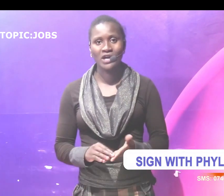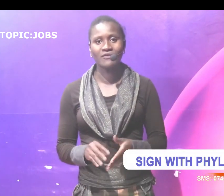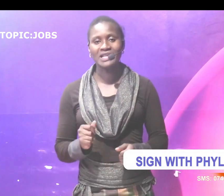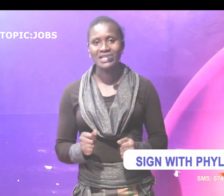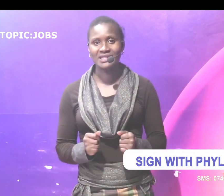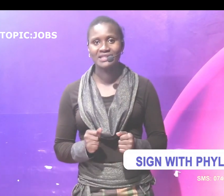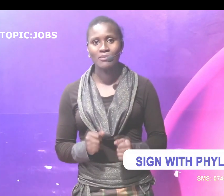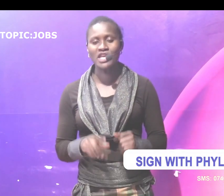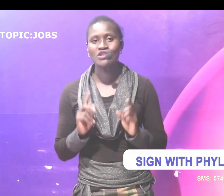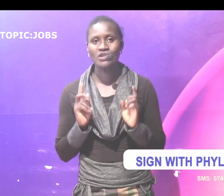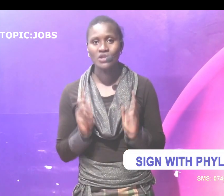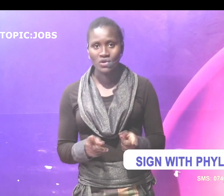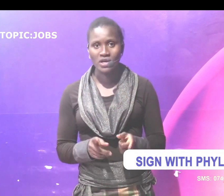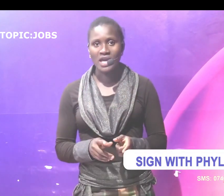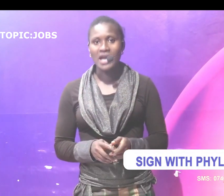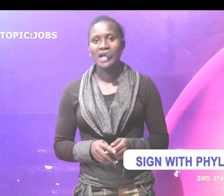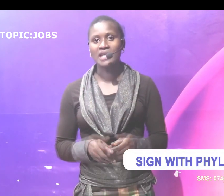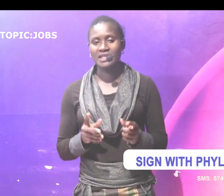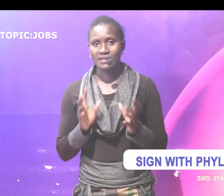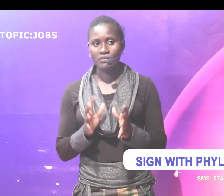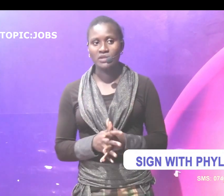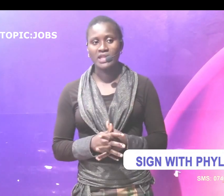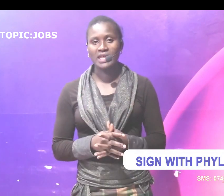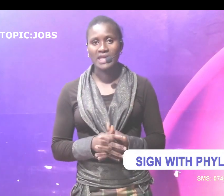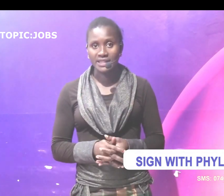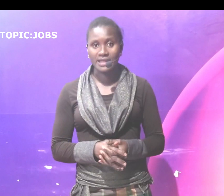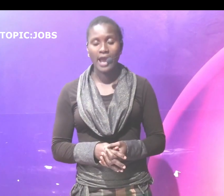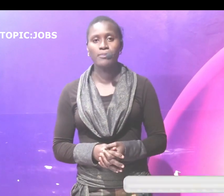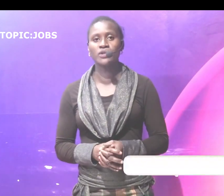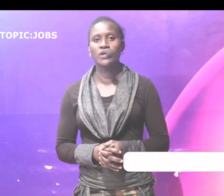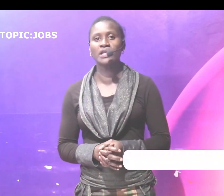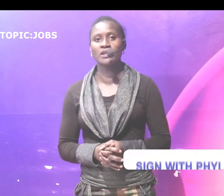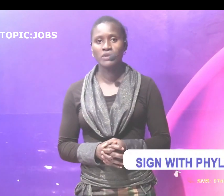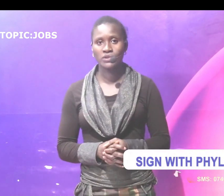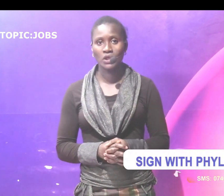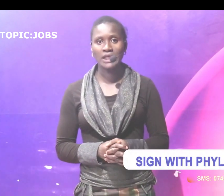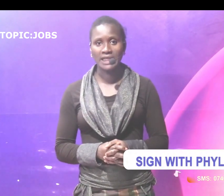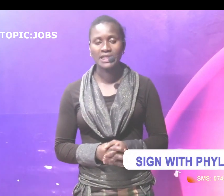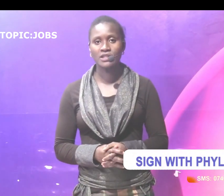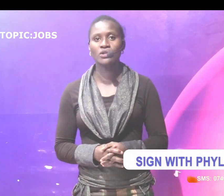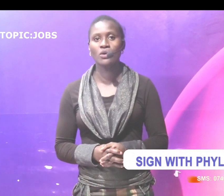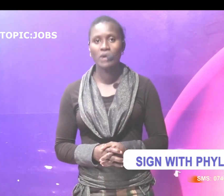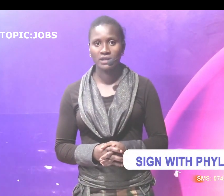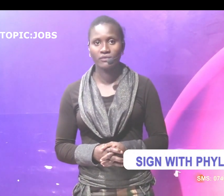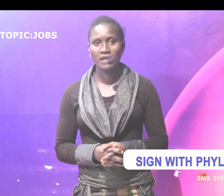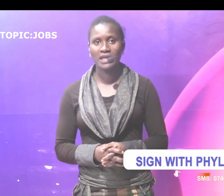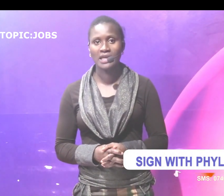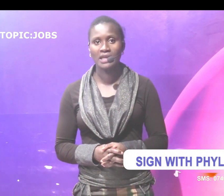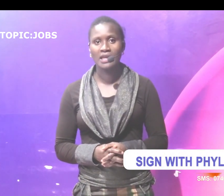learned something new. And let us meet on the next episode that will be so lit and so wonderful again. And